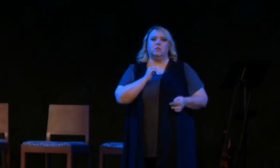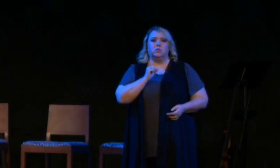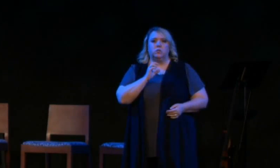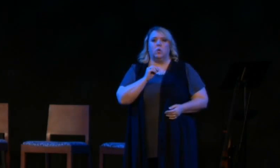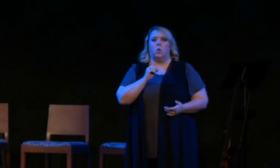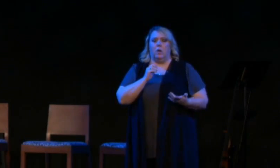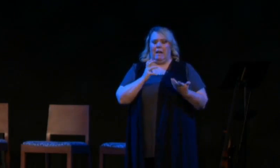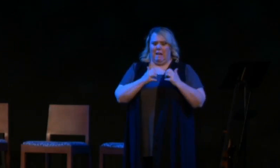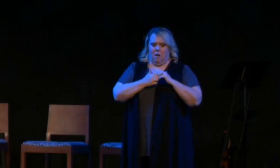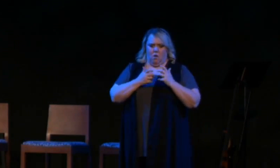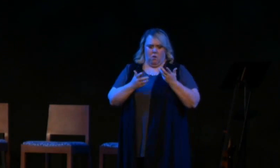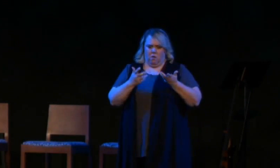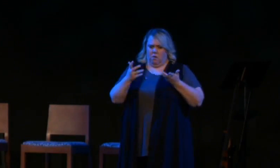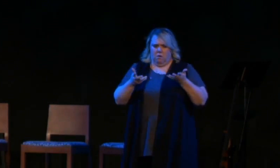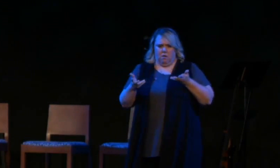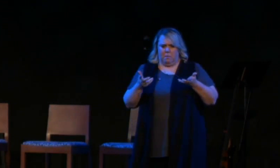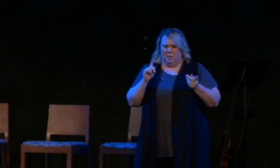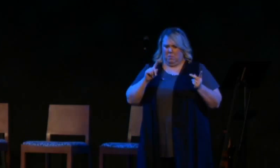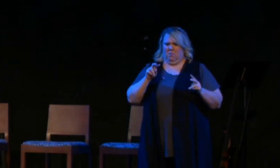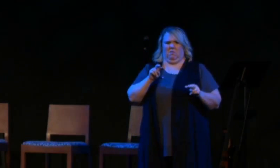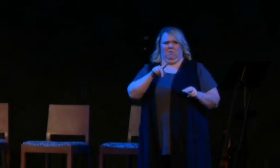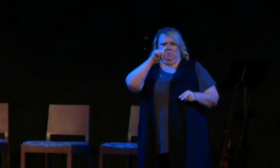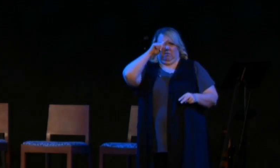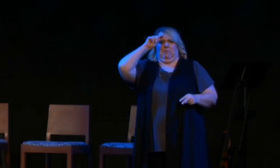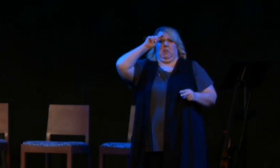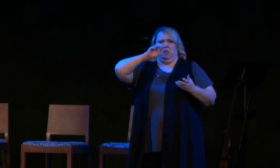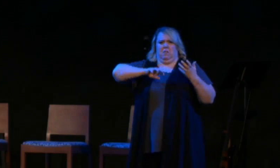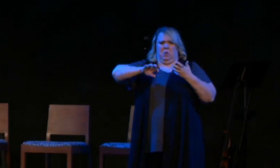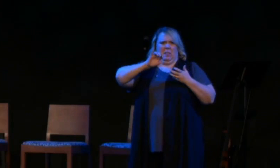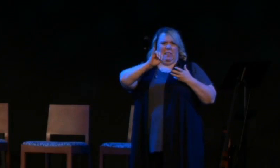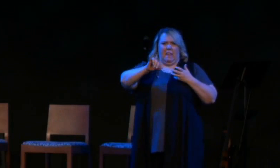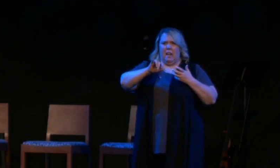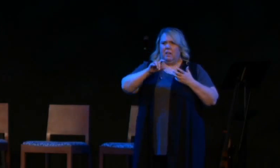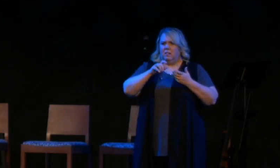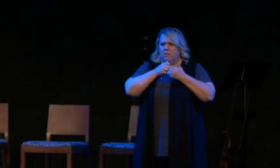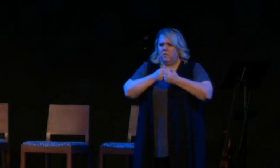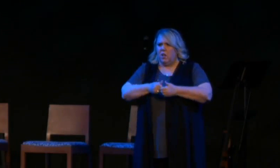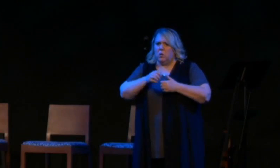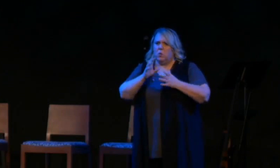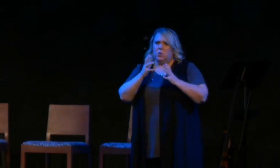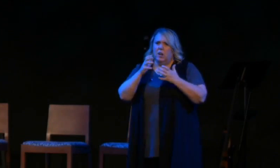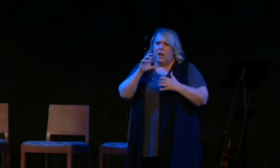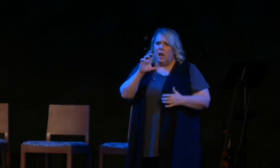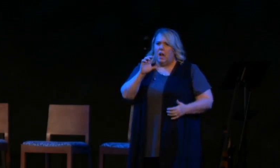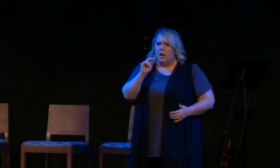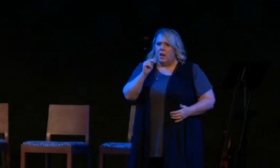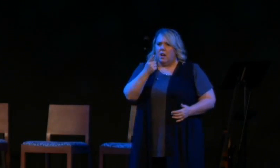and it confuses people, and they wonder, is this congregationalism? And then we remember, oh